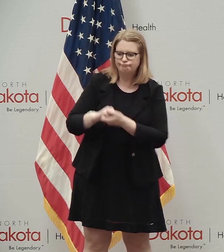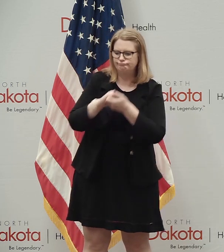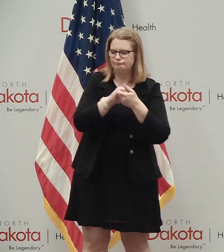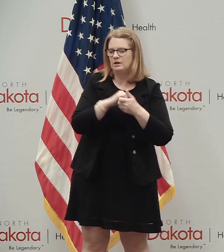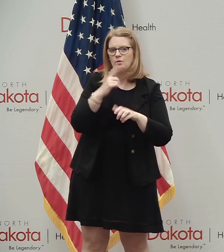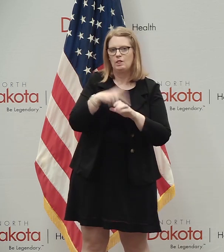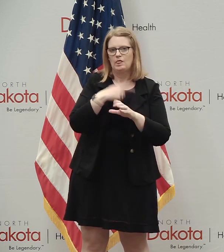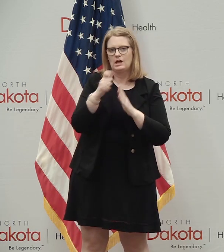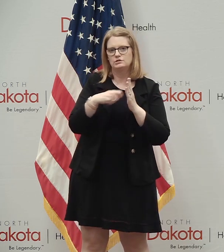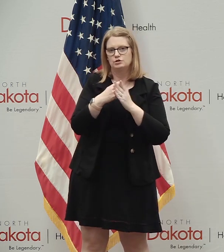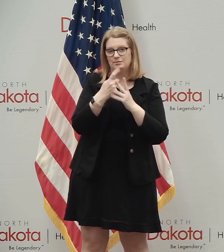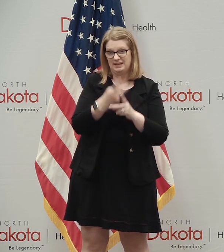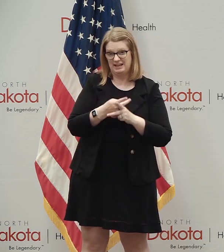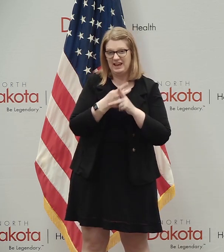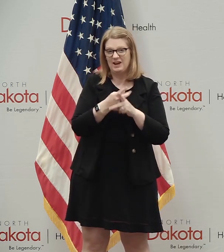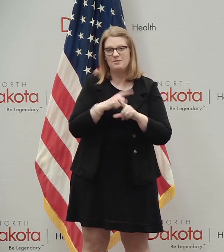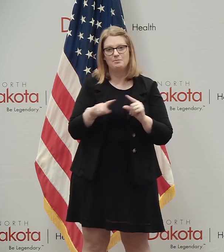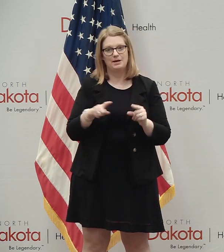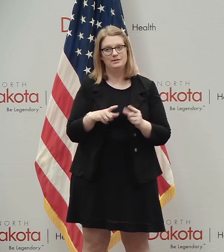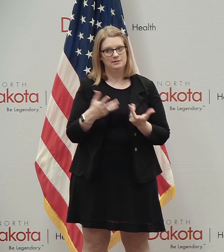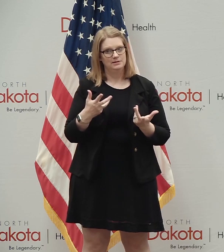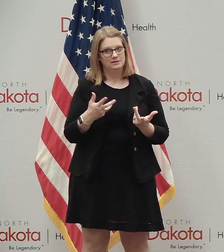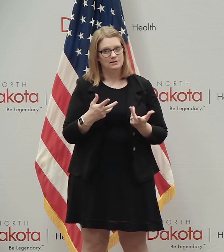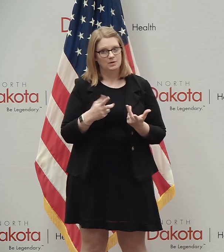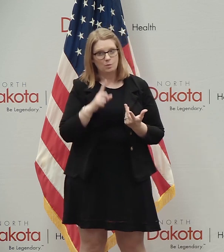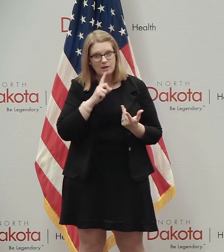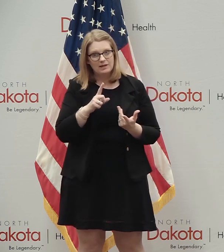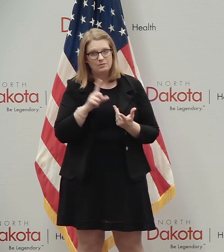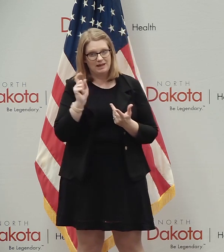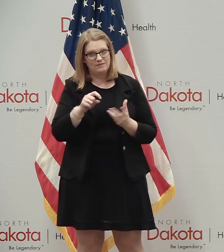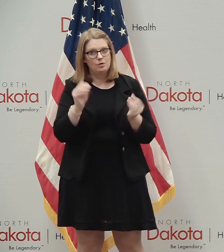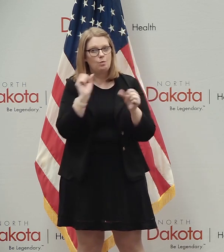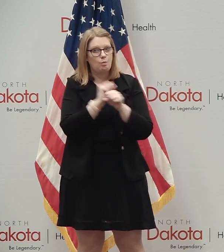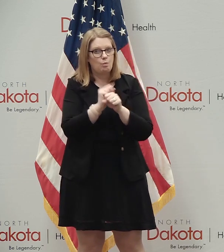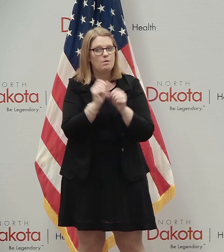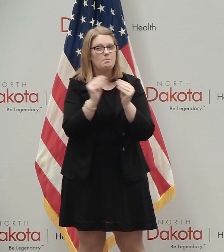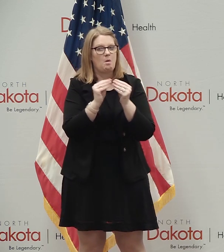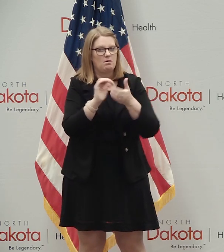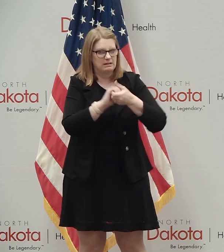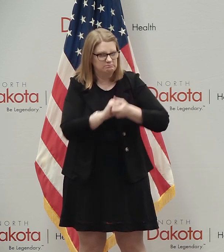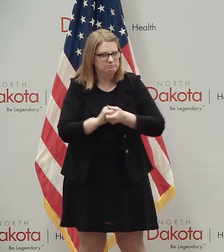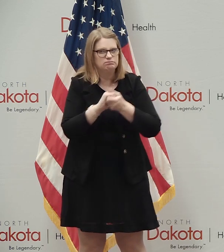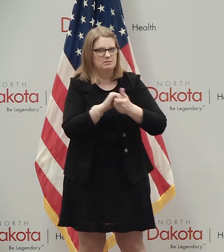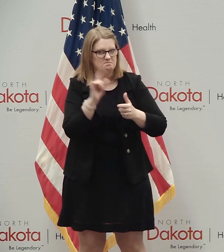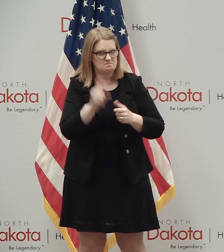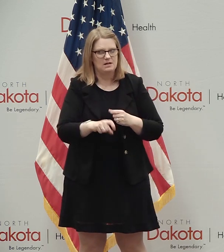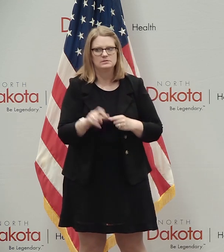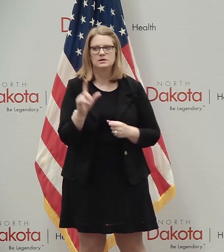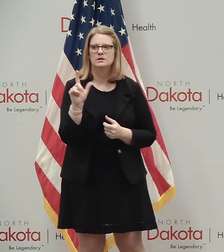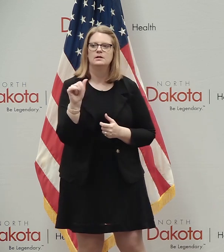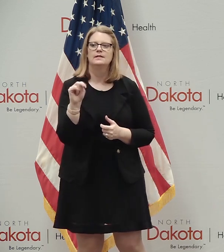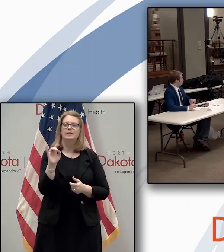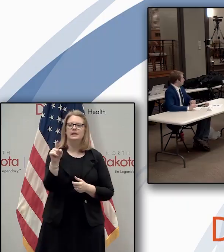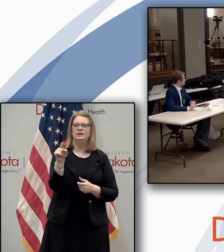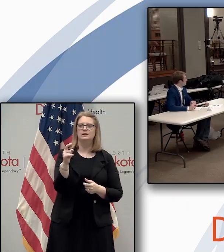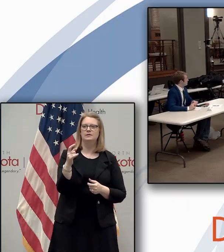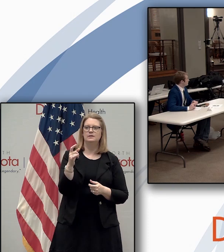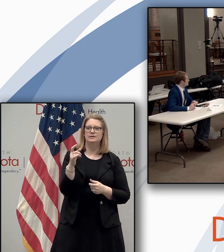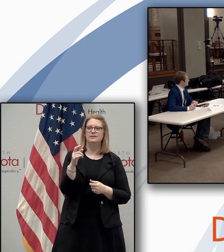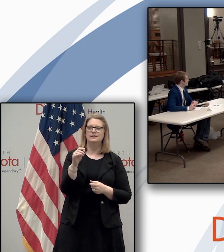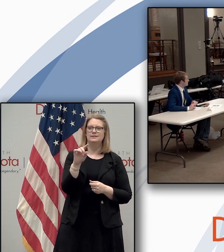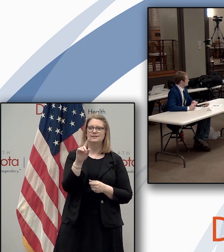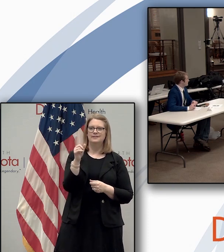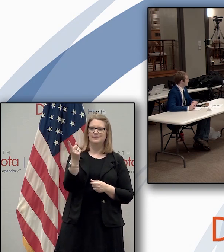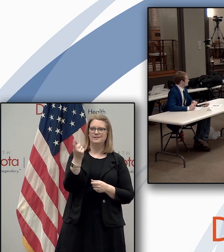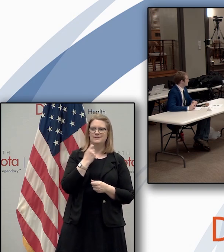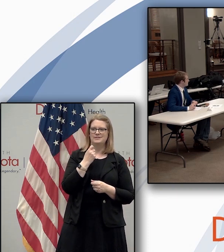But this is a reminder that we've got to work even more closely together. Okay, Lane? I was curious. Question for me: